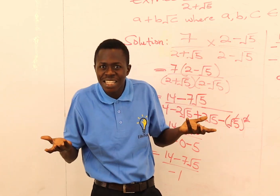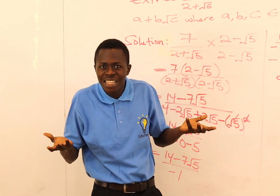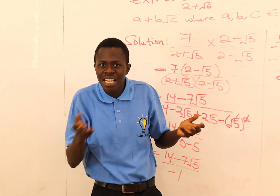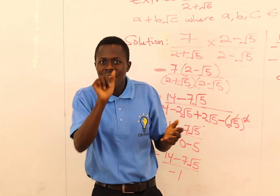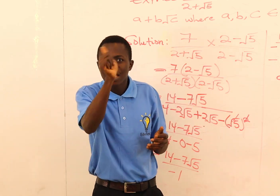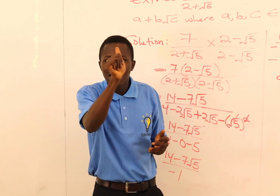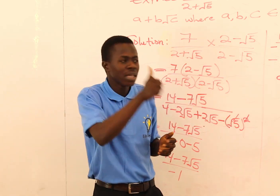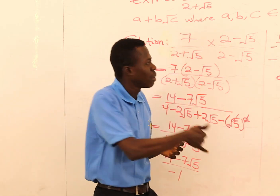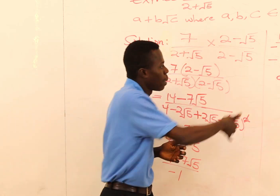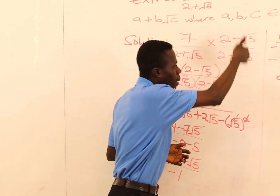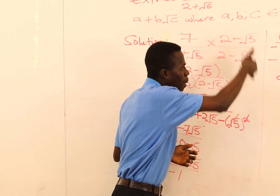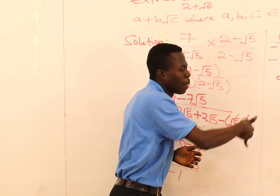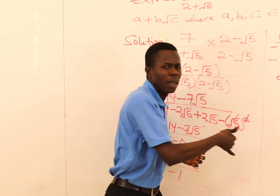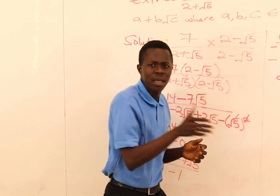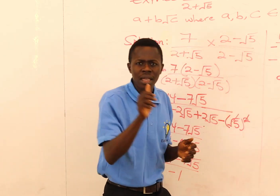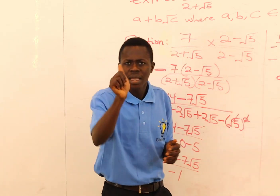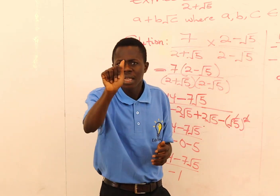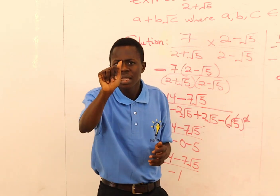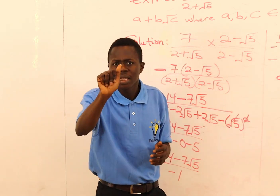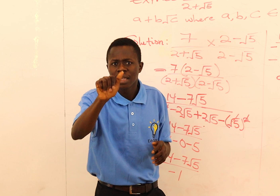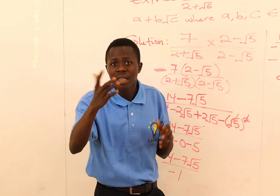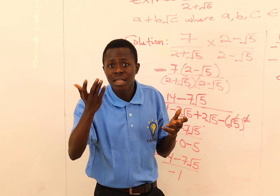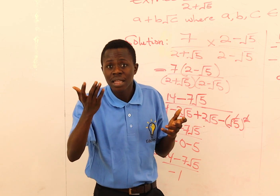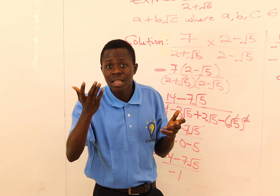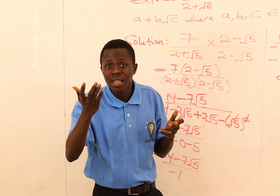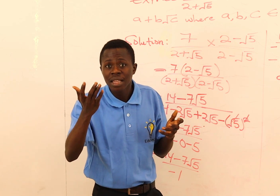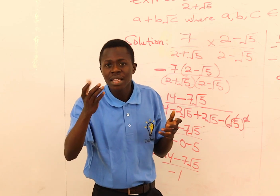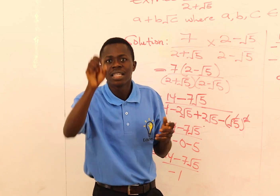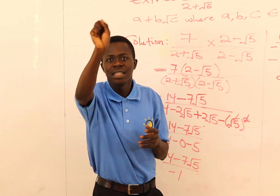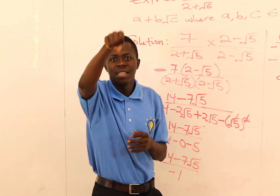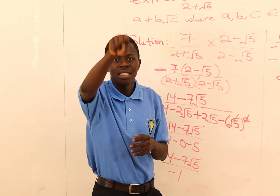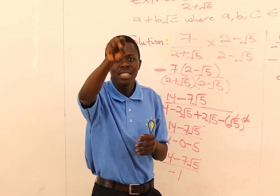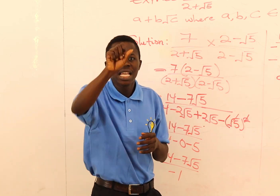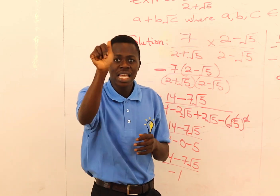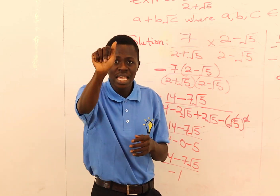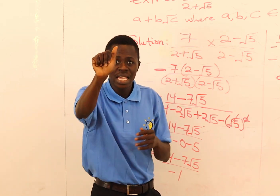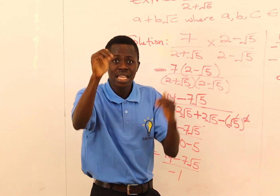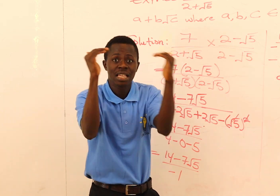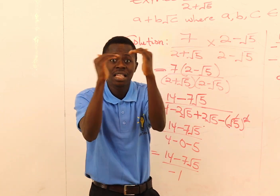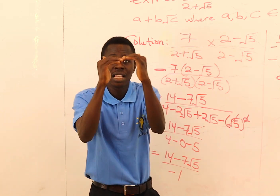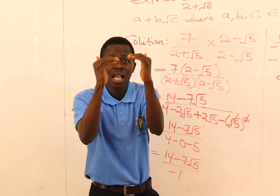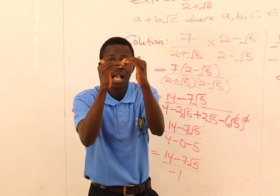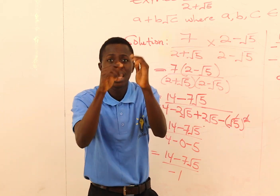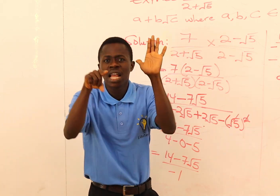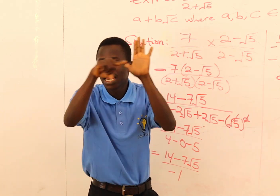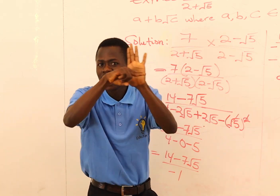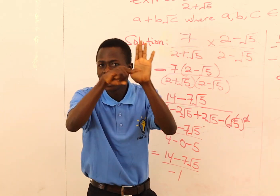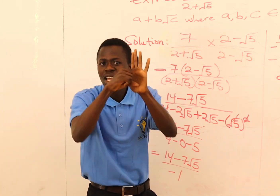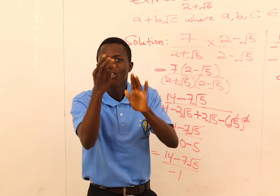but you remember, what would a be and what would b be and what would c be? So we are comparing our